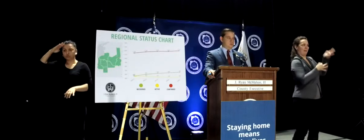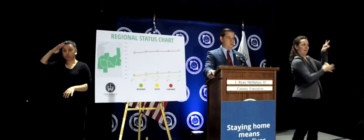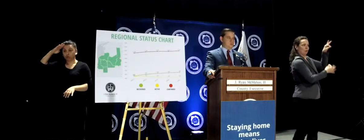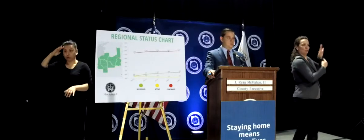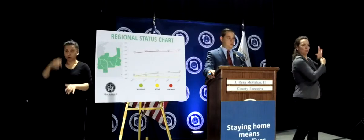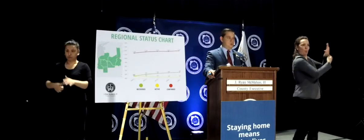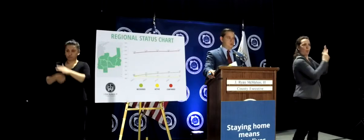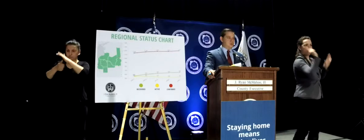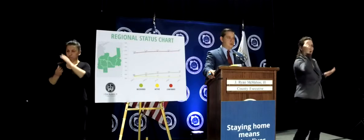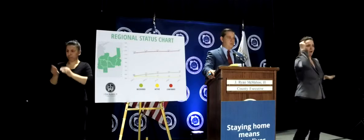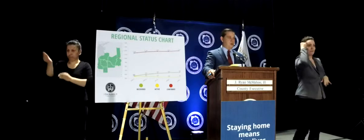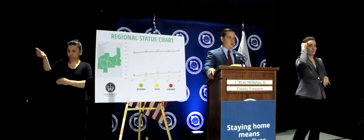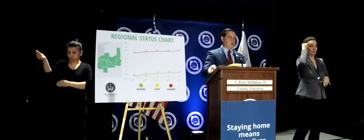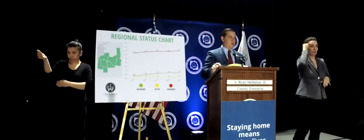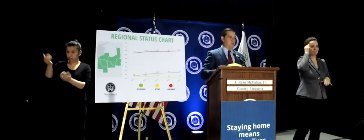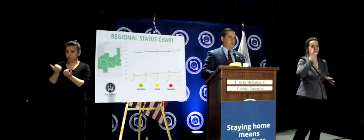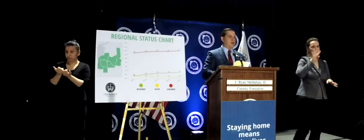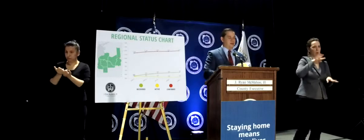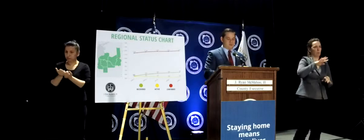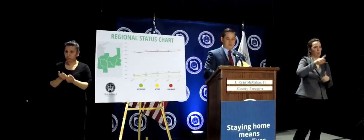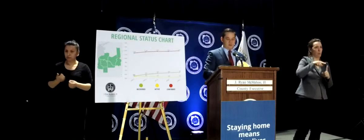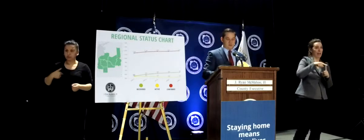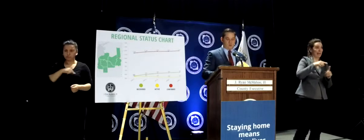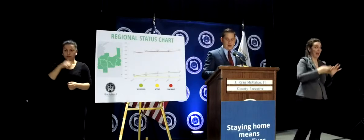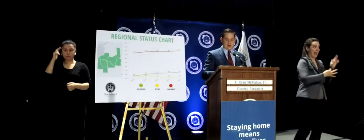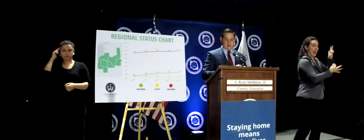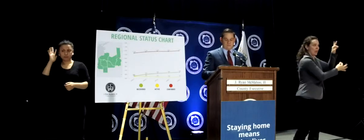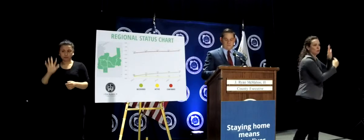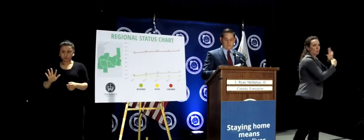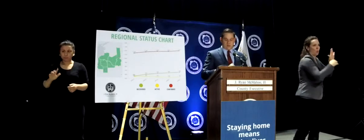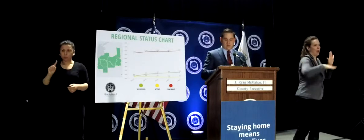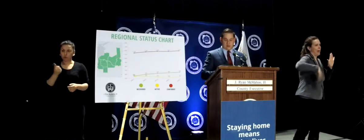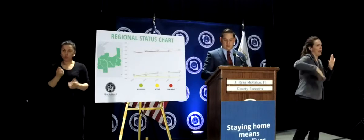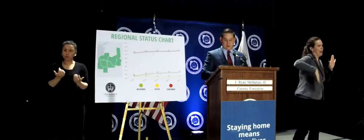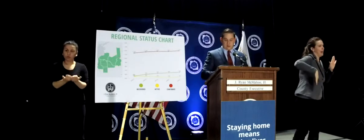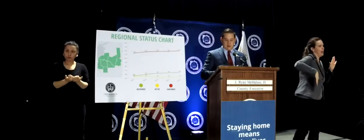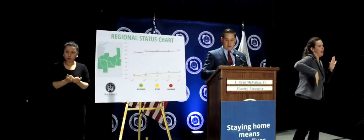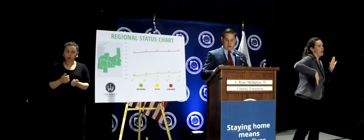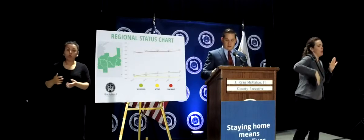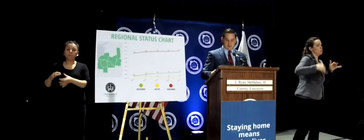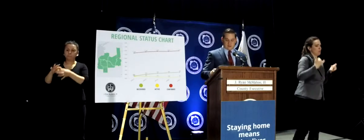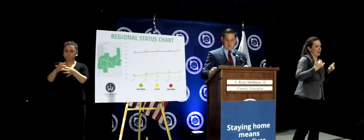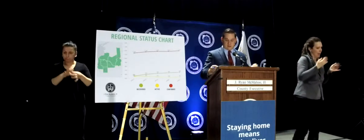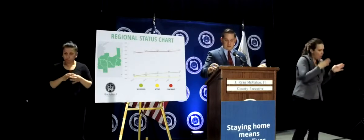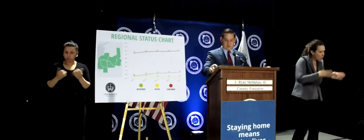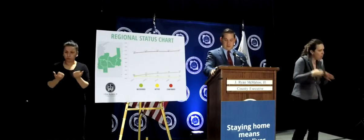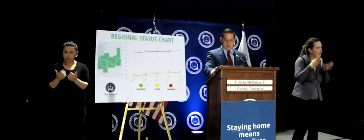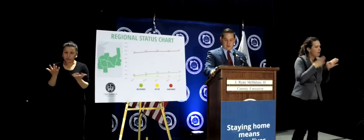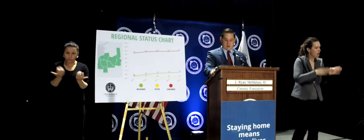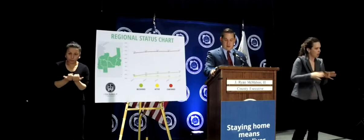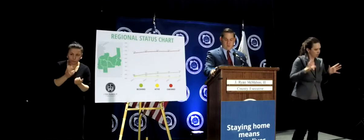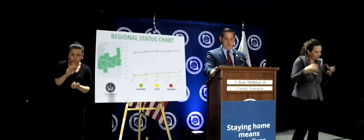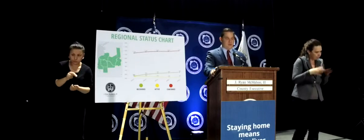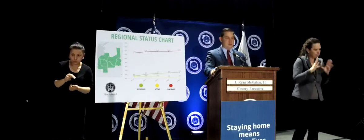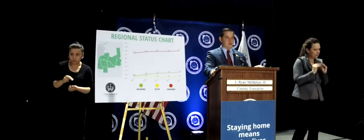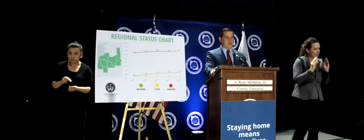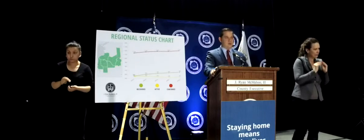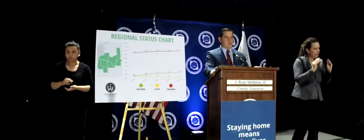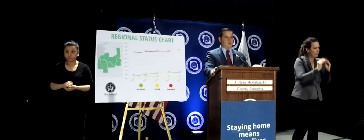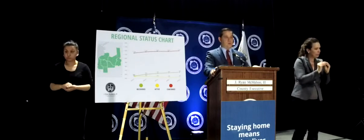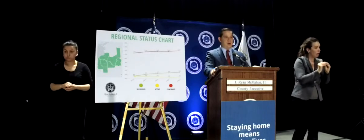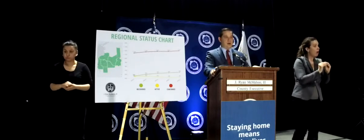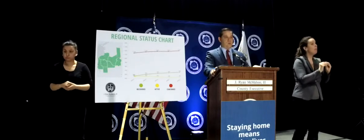really, once everybody can agree on what the plan looks like, it's the when. And that's certainly, we